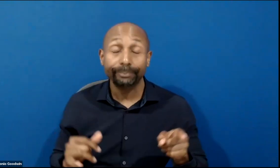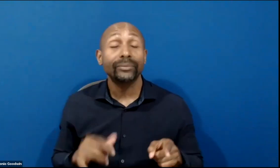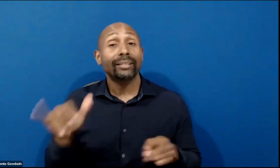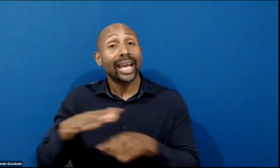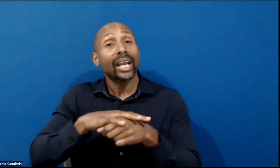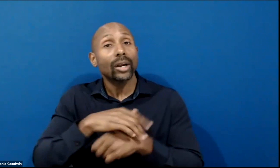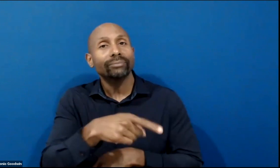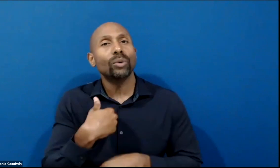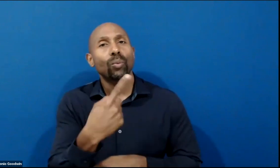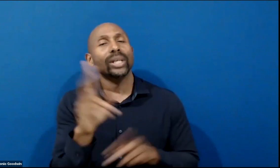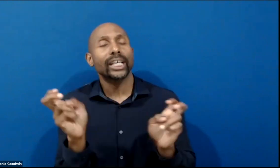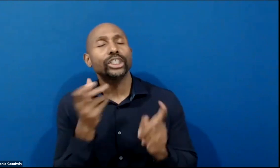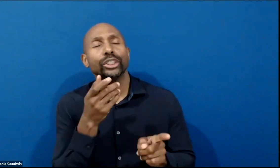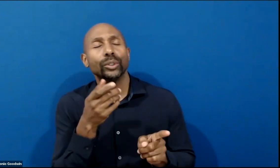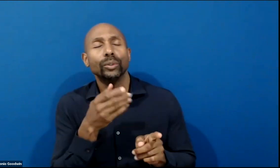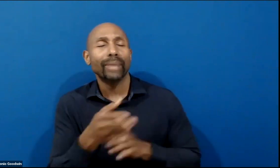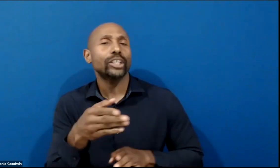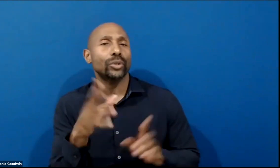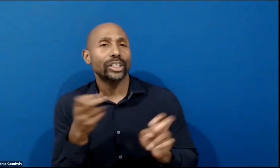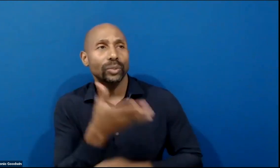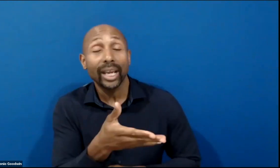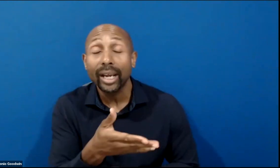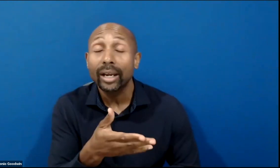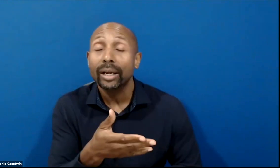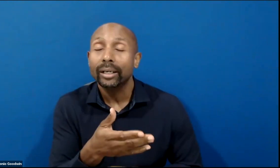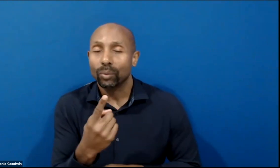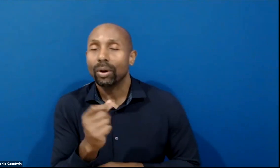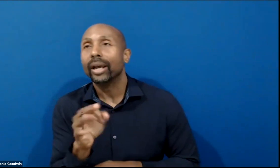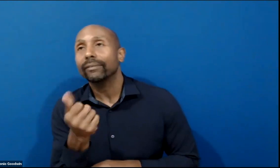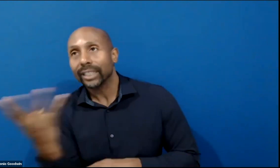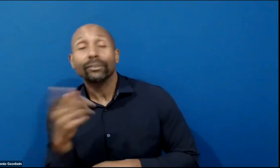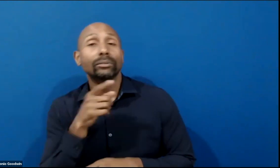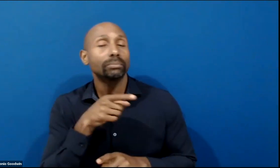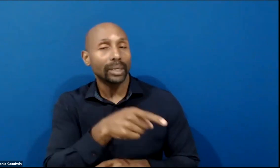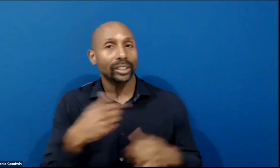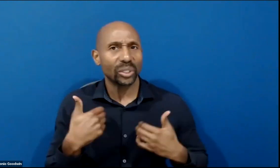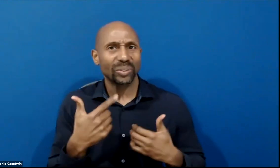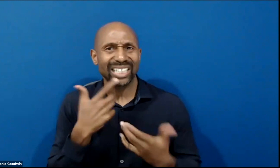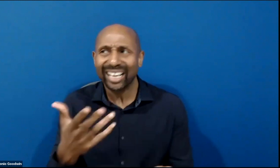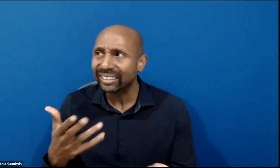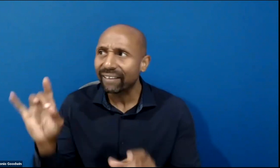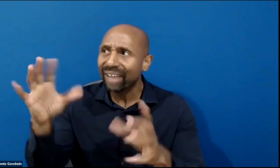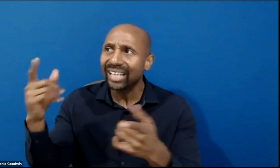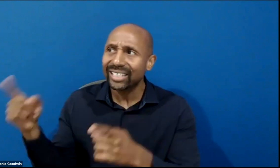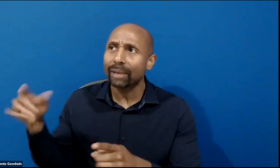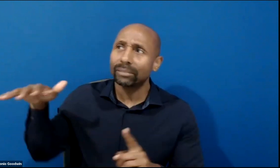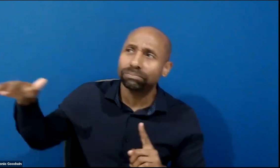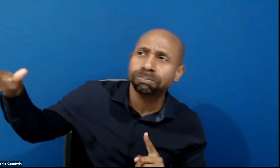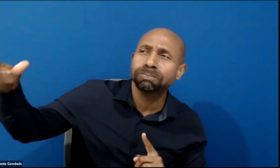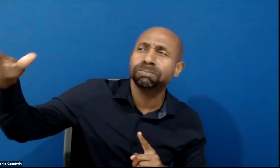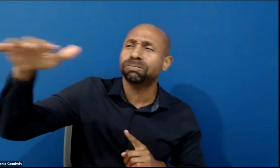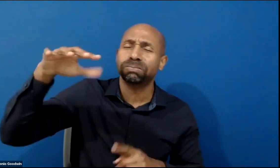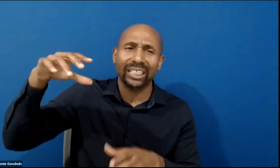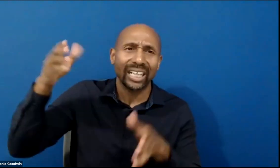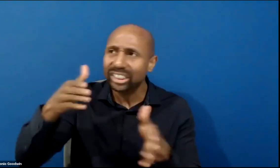that youth were feeling that violence was happening in the street in a way that was that